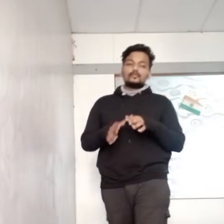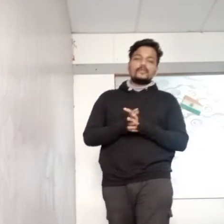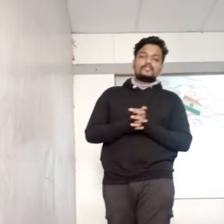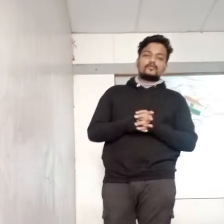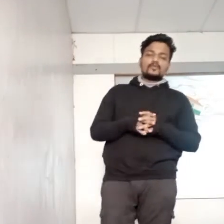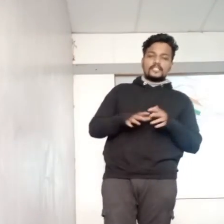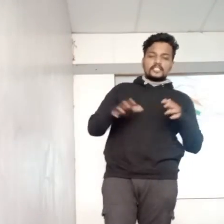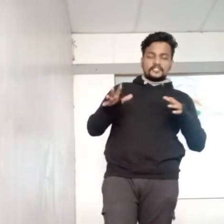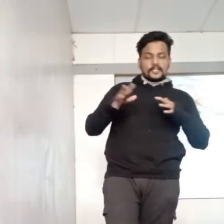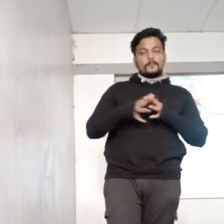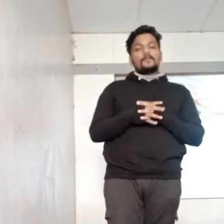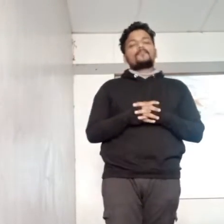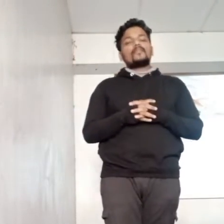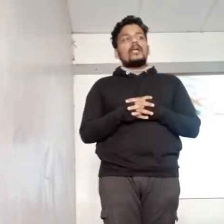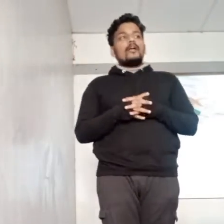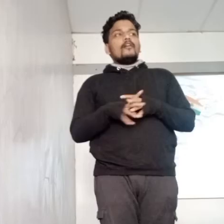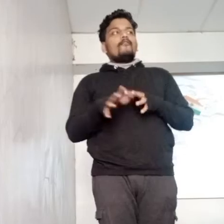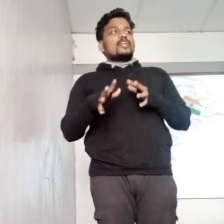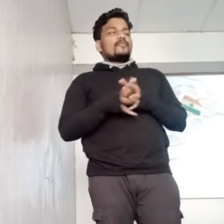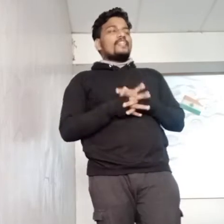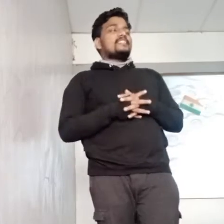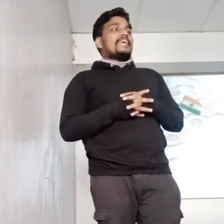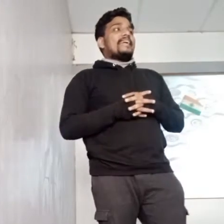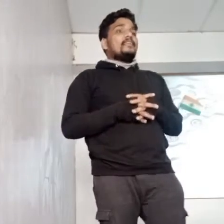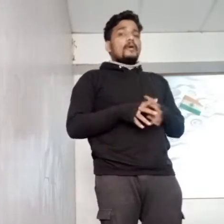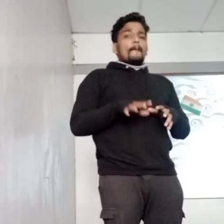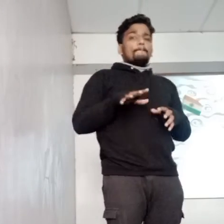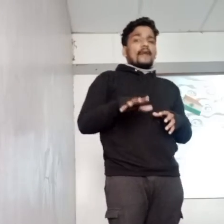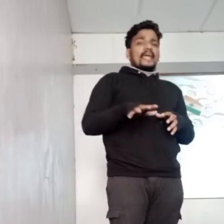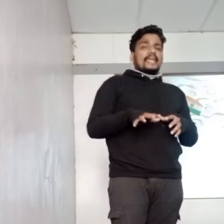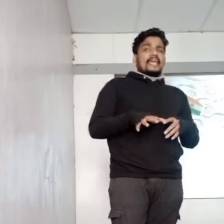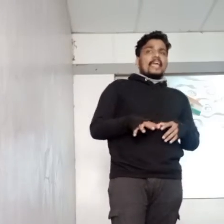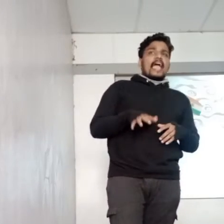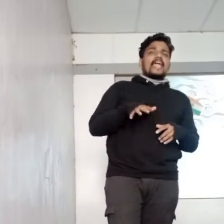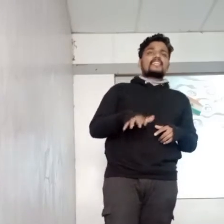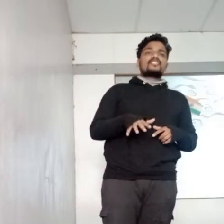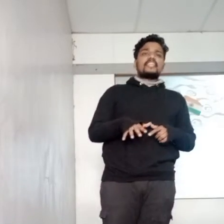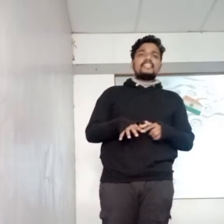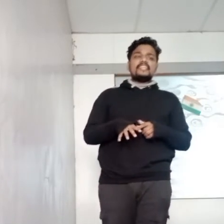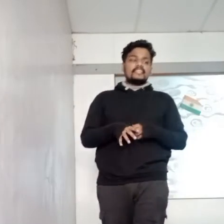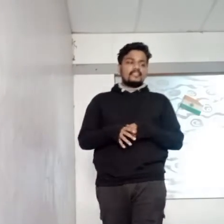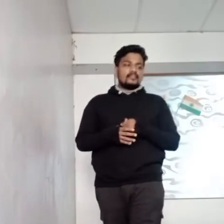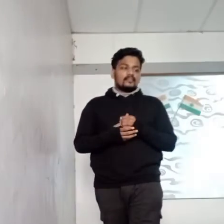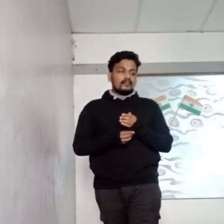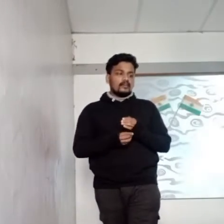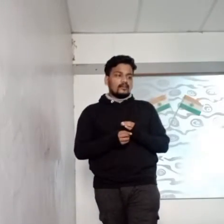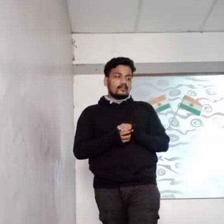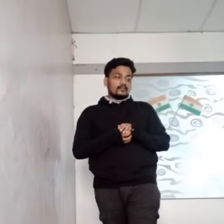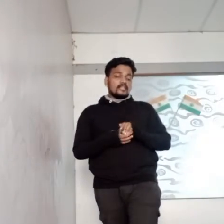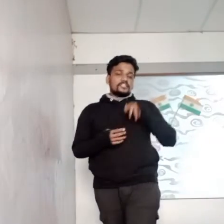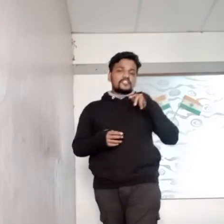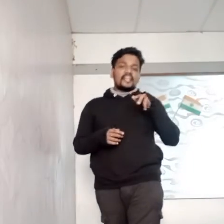ways to creating a thread pool. First one is that by extending a thread